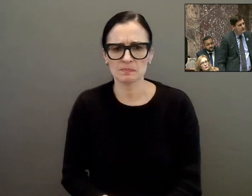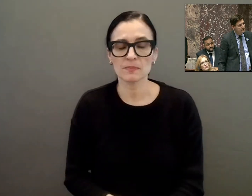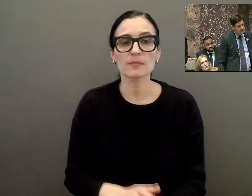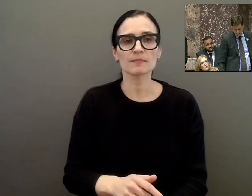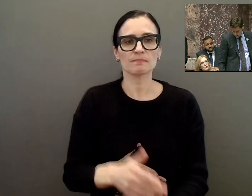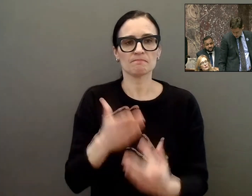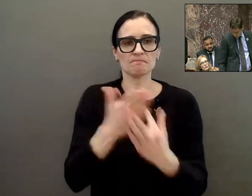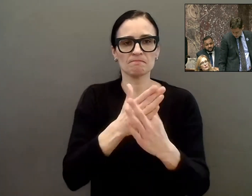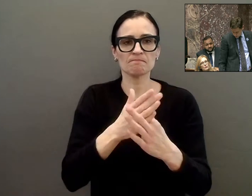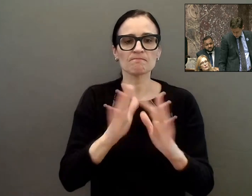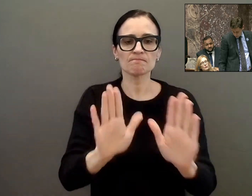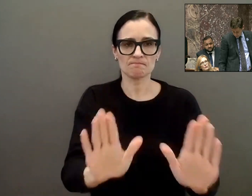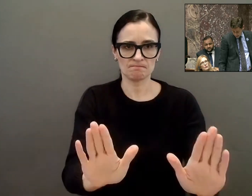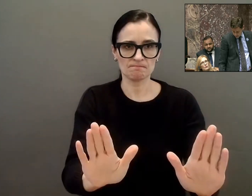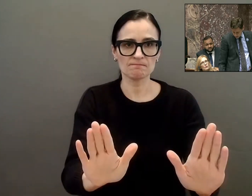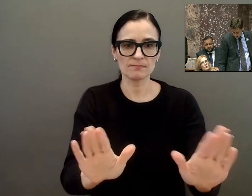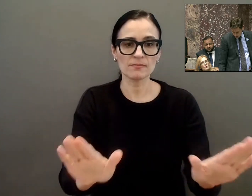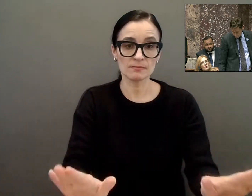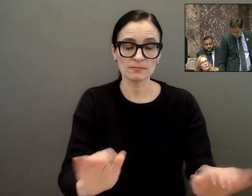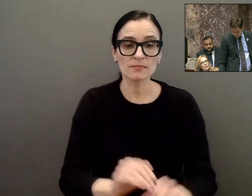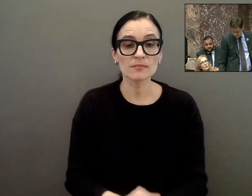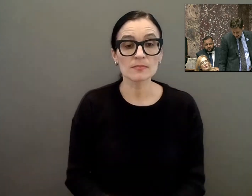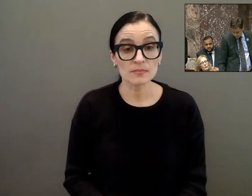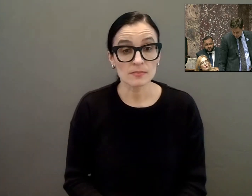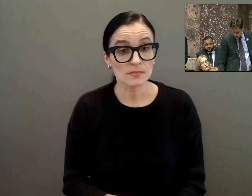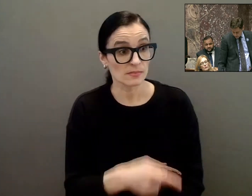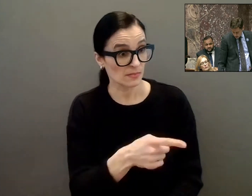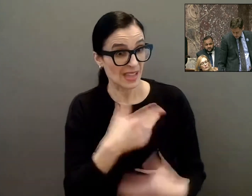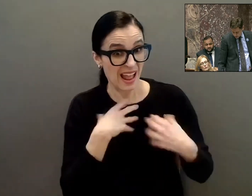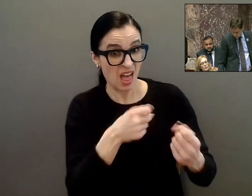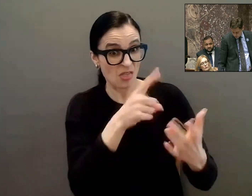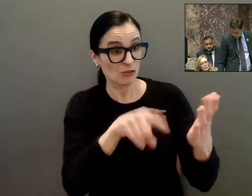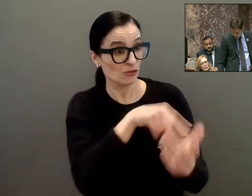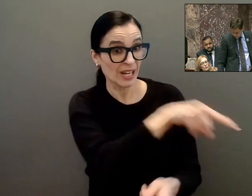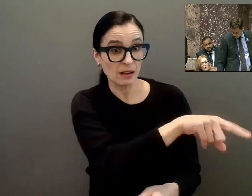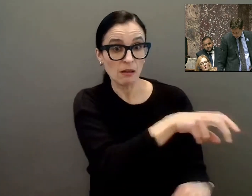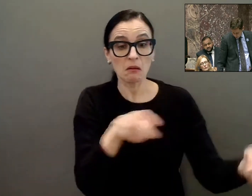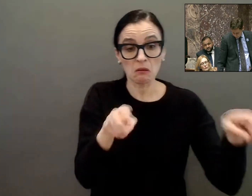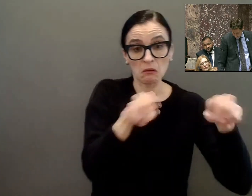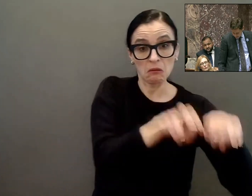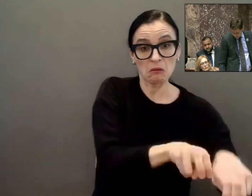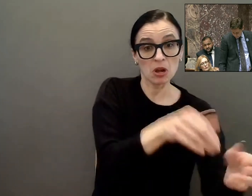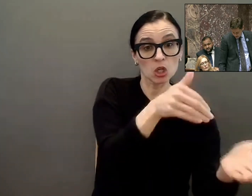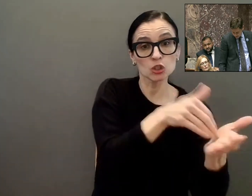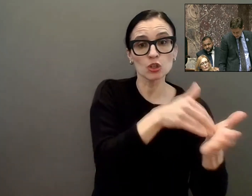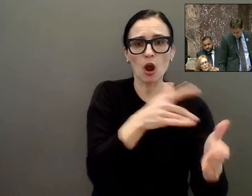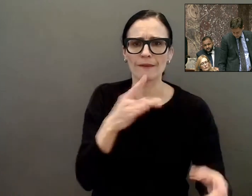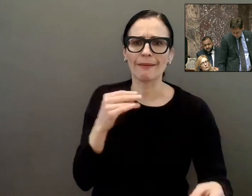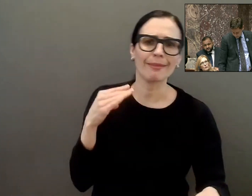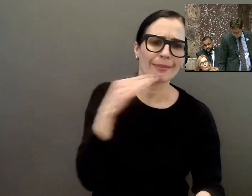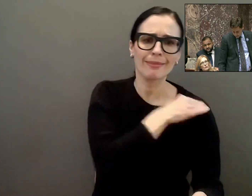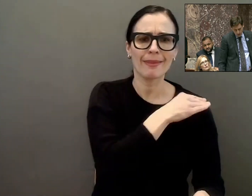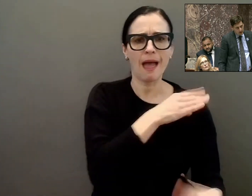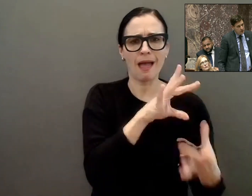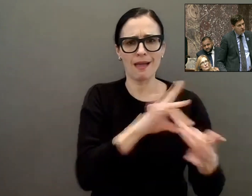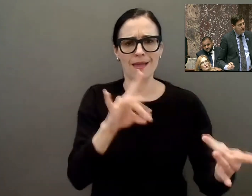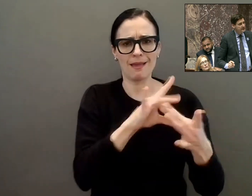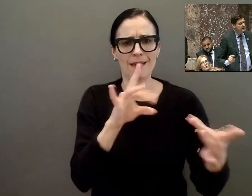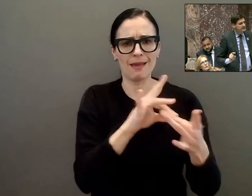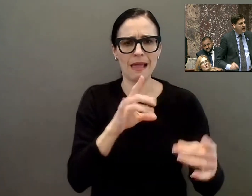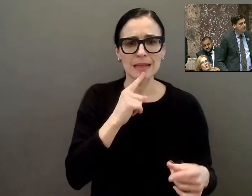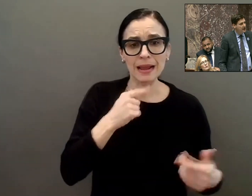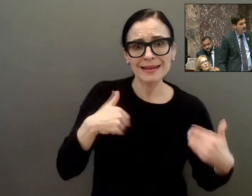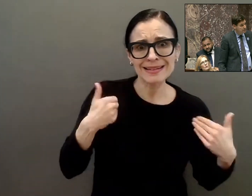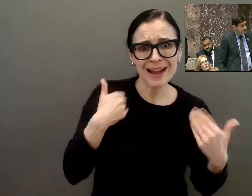She sits beside a doctor who lied and said that 80 young doctors died from the COVID-19 vaccine.